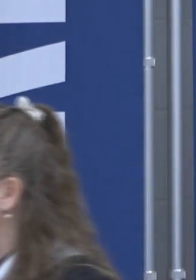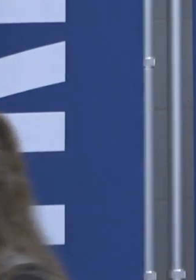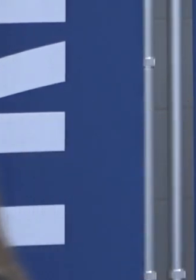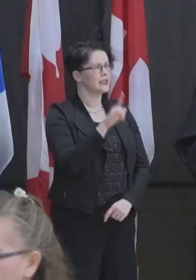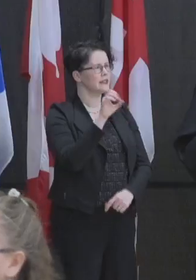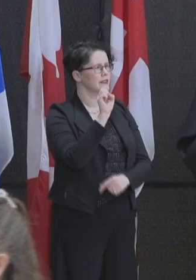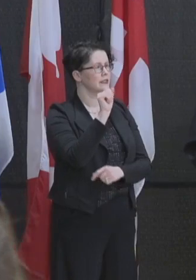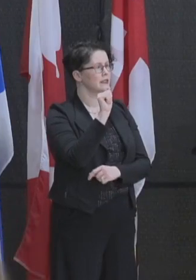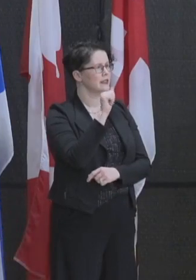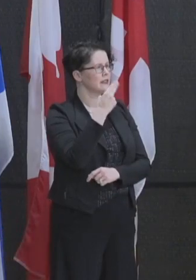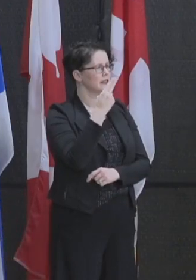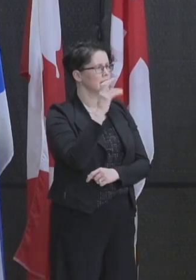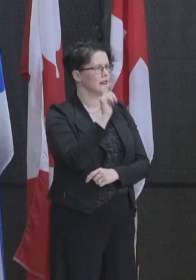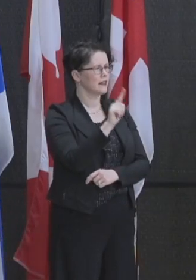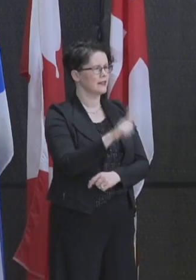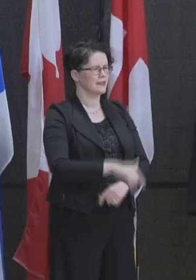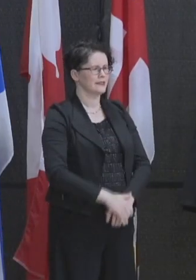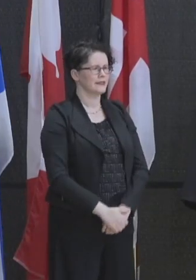Lisa Hall.